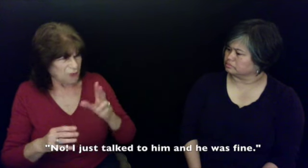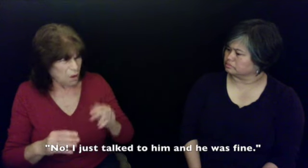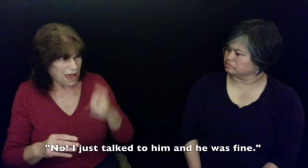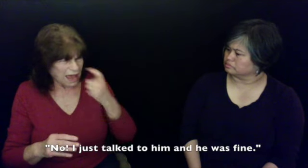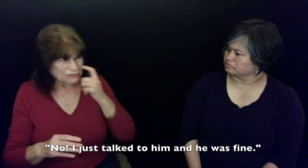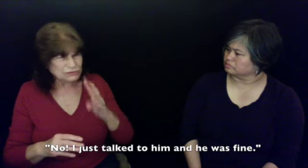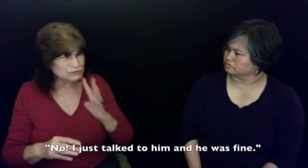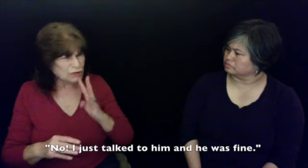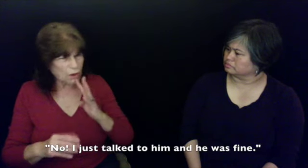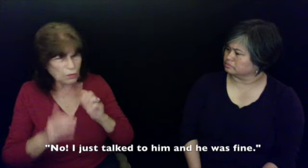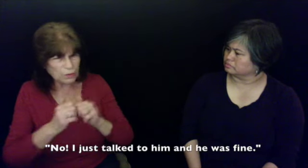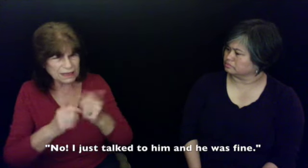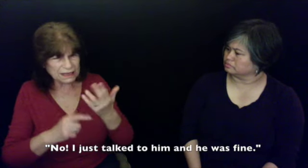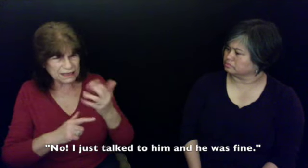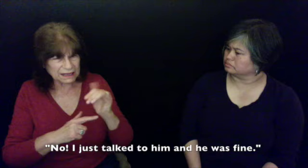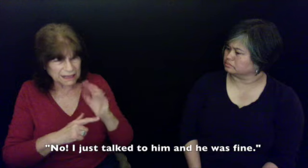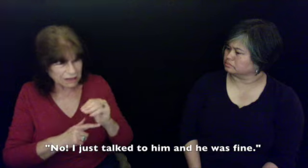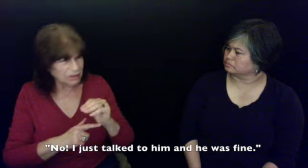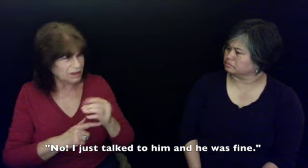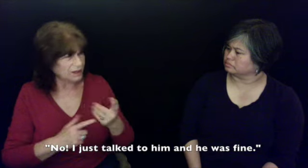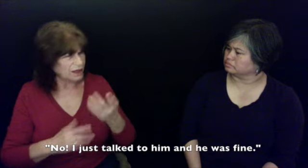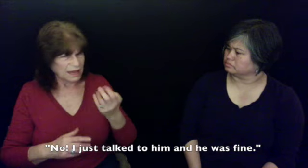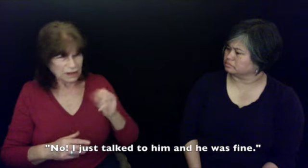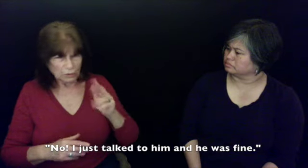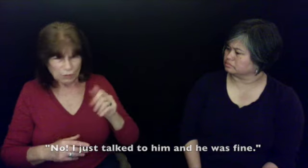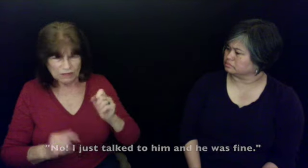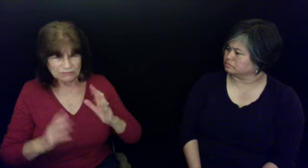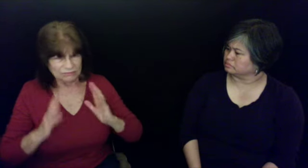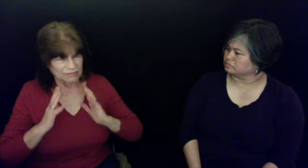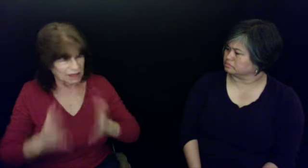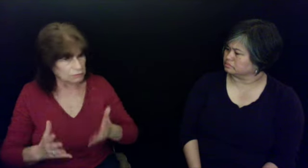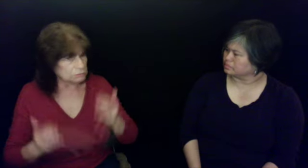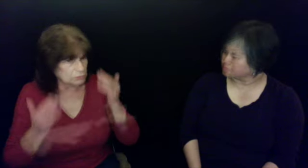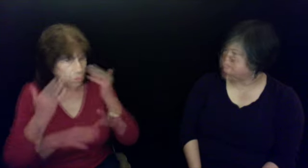Saying, "No, I just talked to him and he was fine."